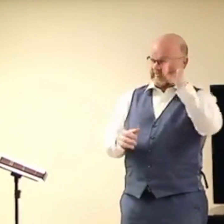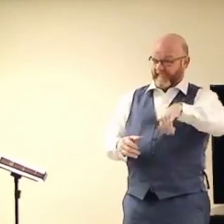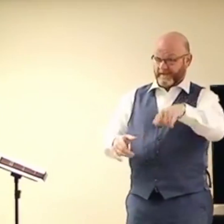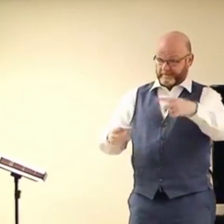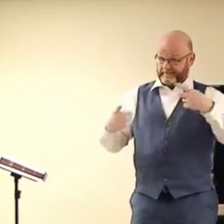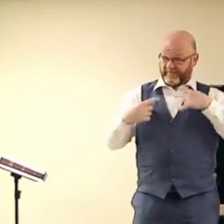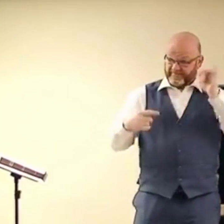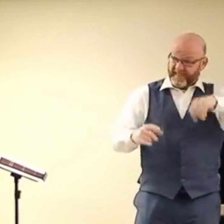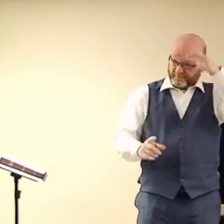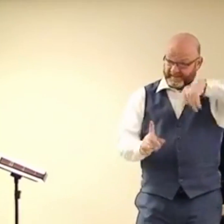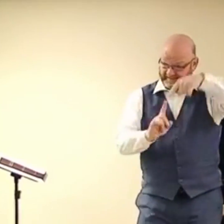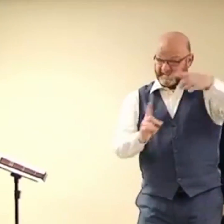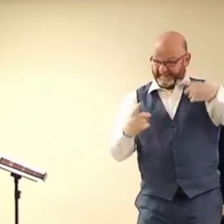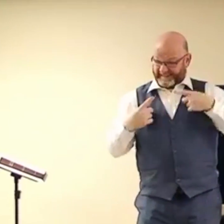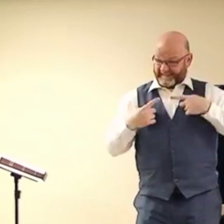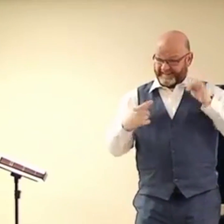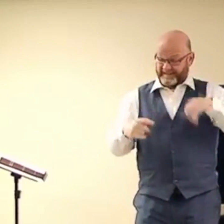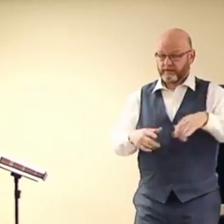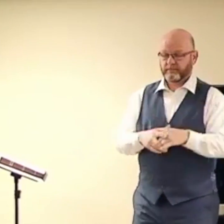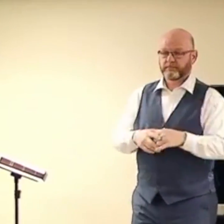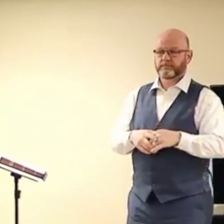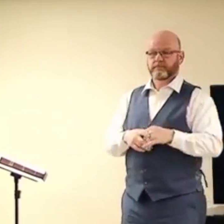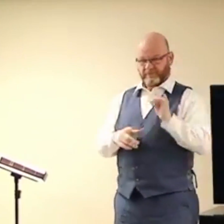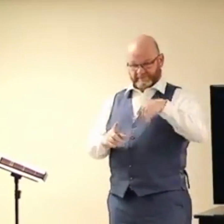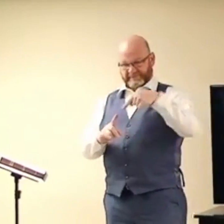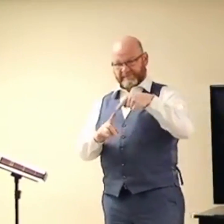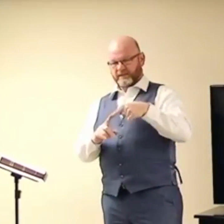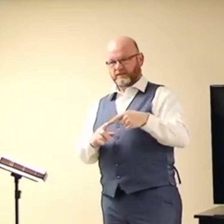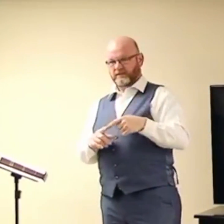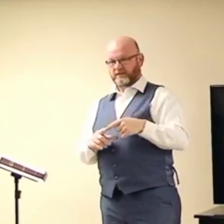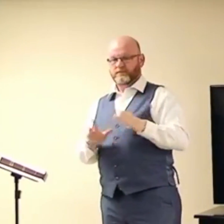standing around talking, and someone told me that that man, that deacon,